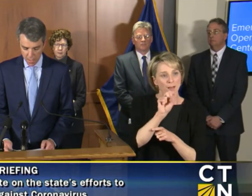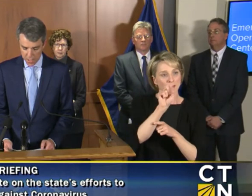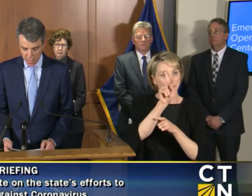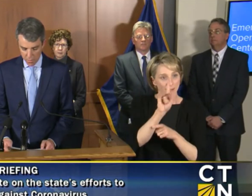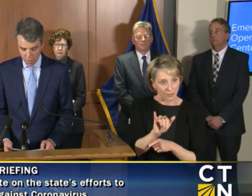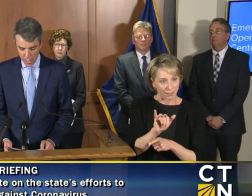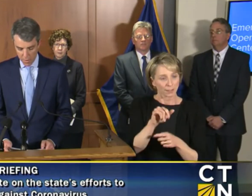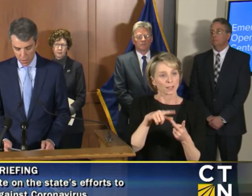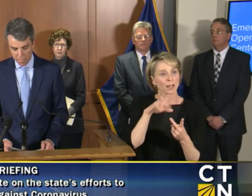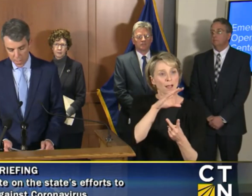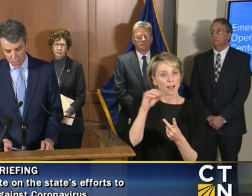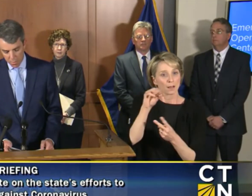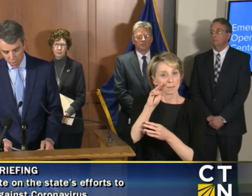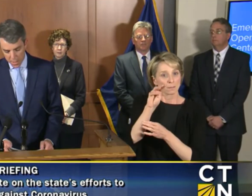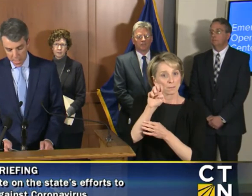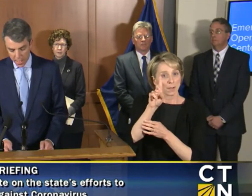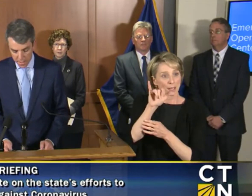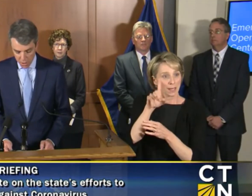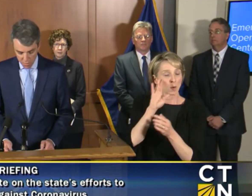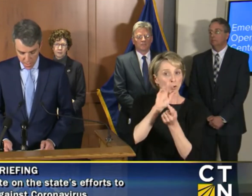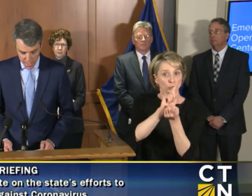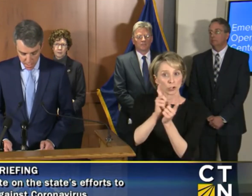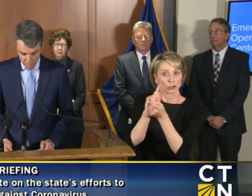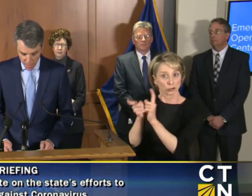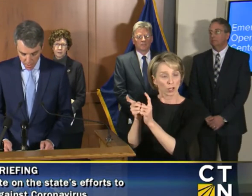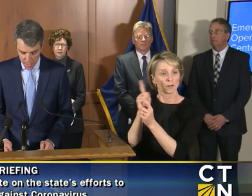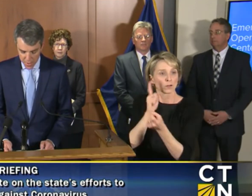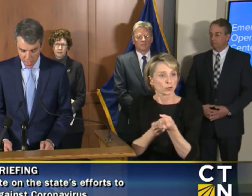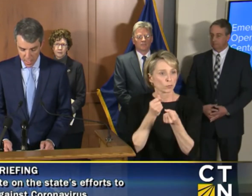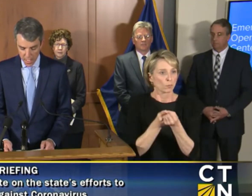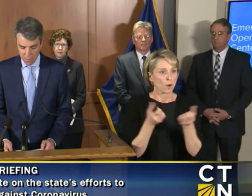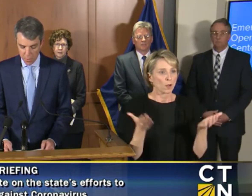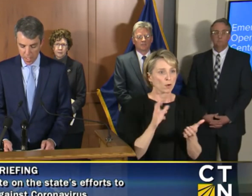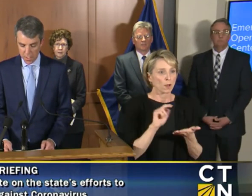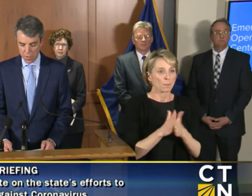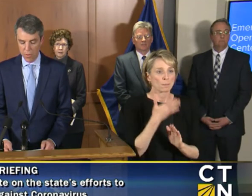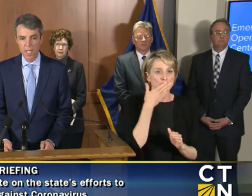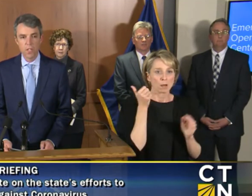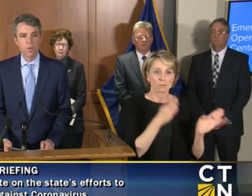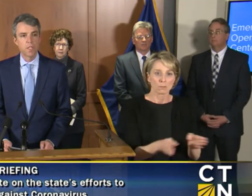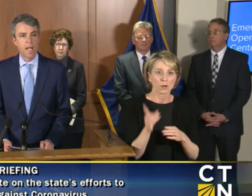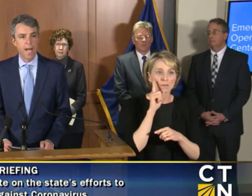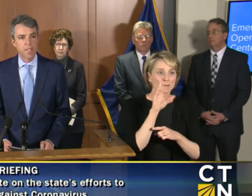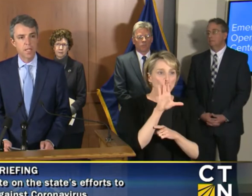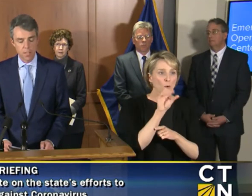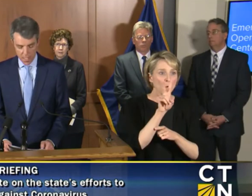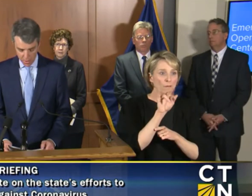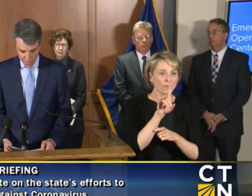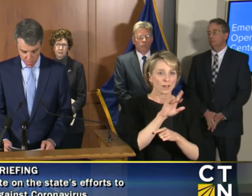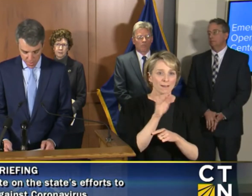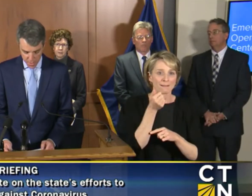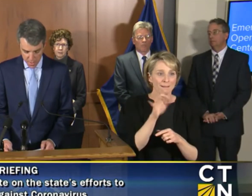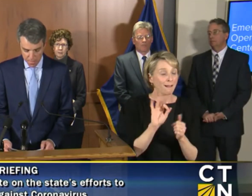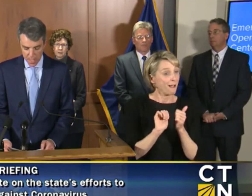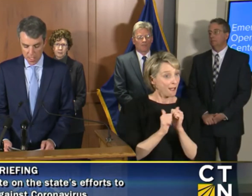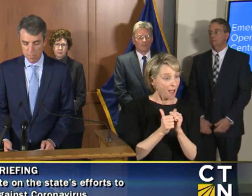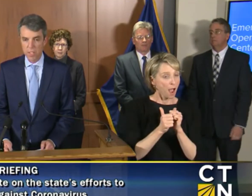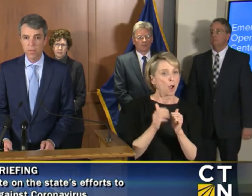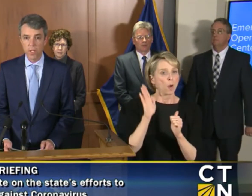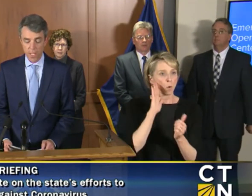Medicaid and our HUSKY Health Program that will support Connecticut's COVID-19 preparedness and response through increased access to health